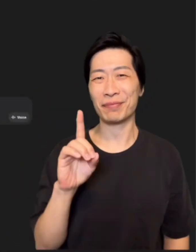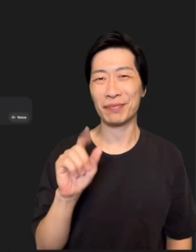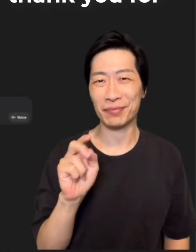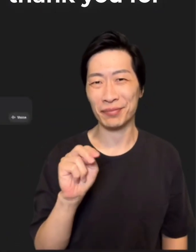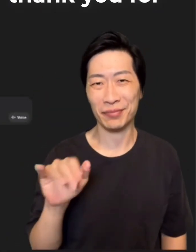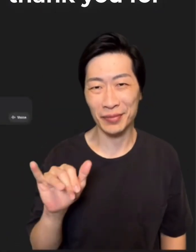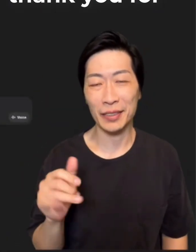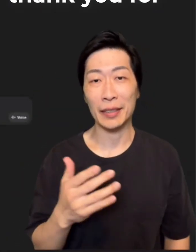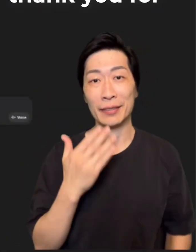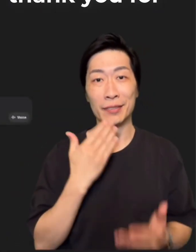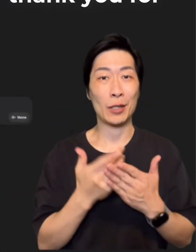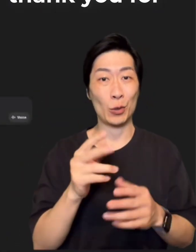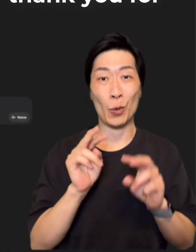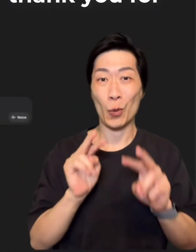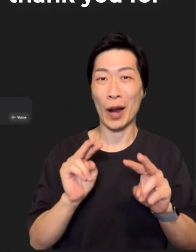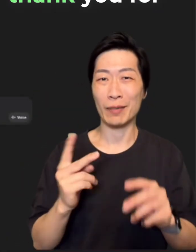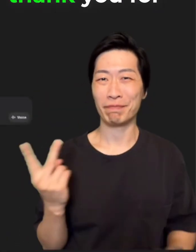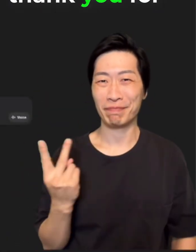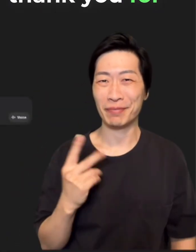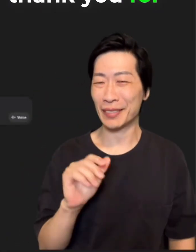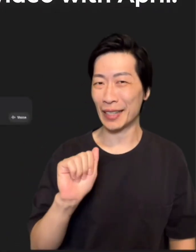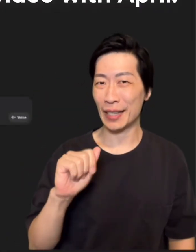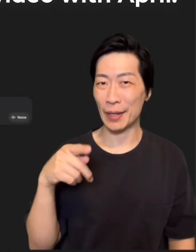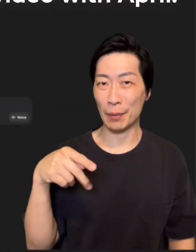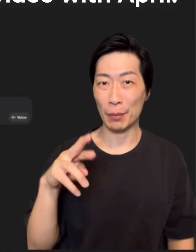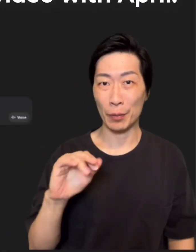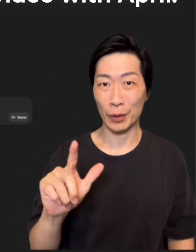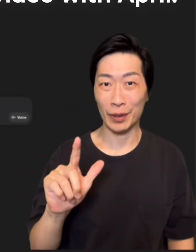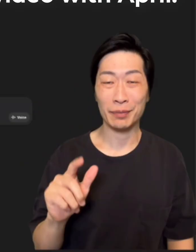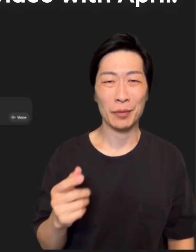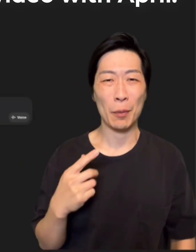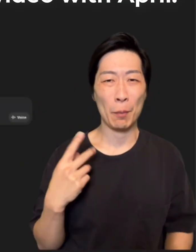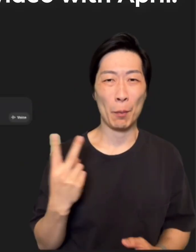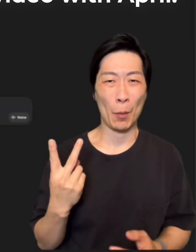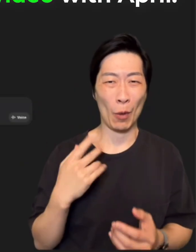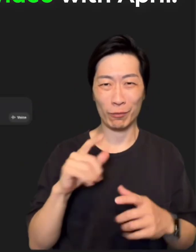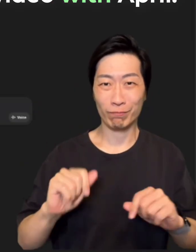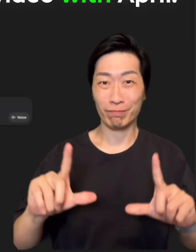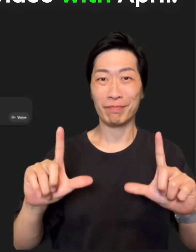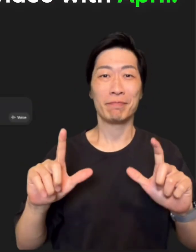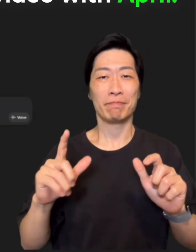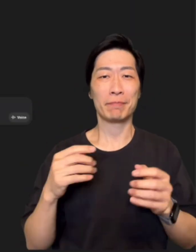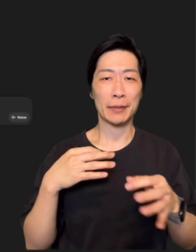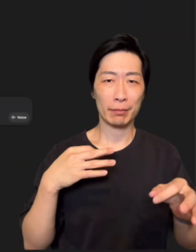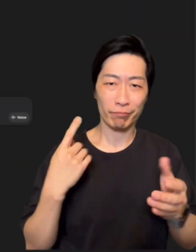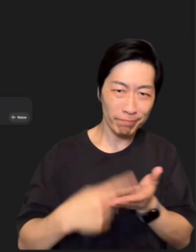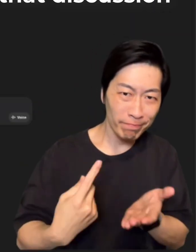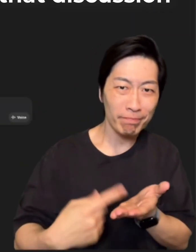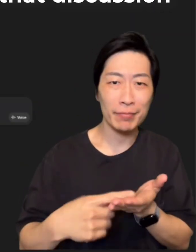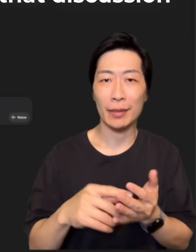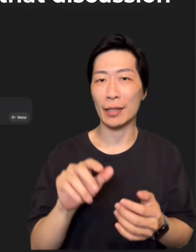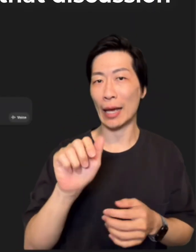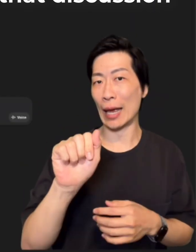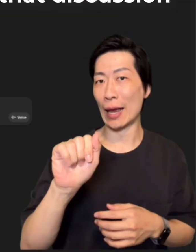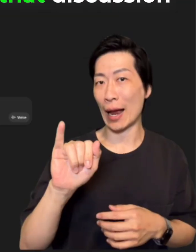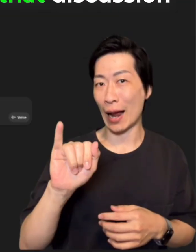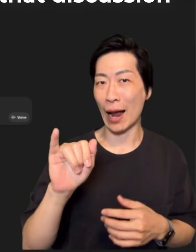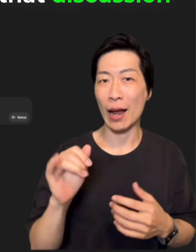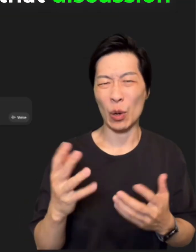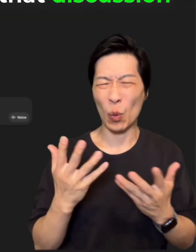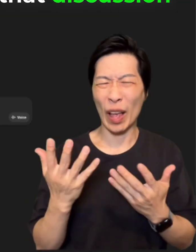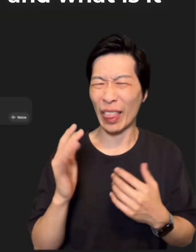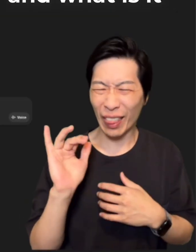Hi, everybody. I am Danny, and thank you for watching my video with April. We both had